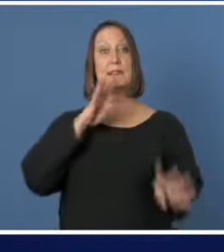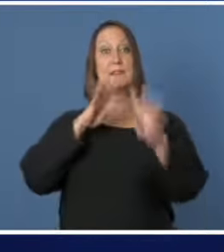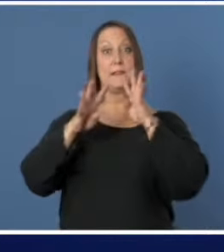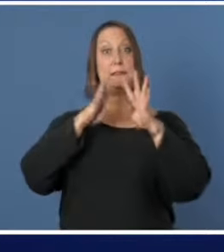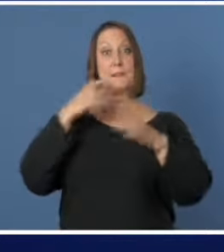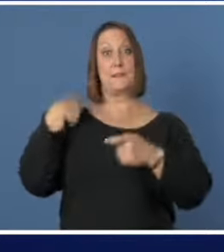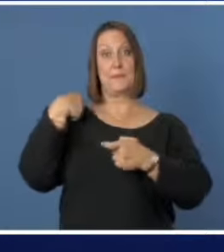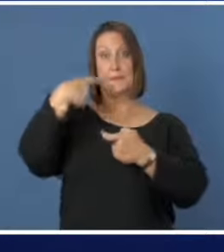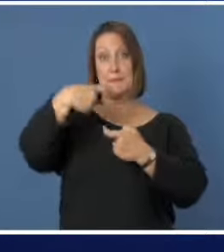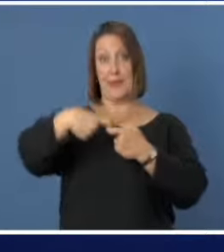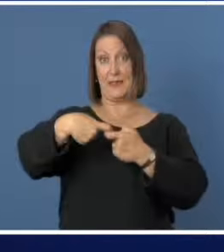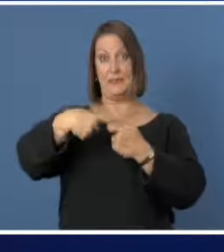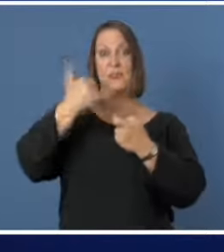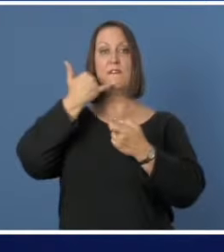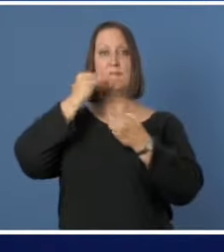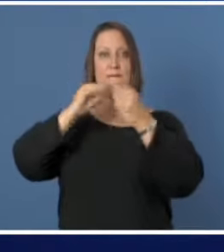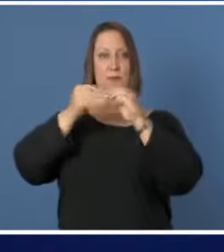In Spanish,